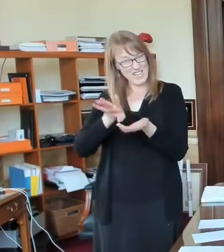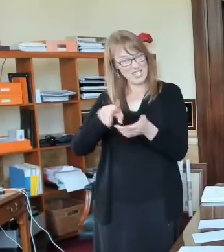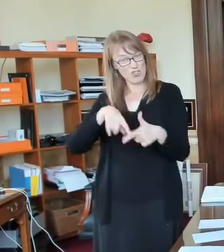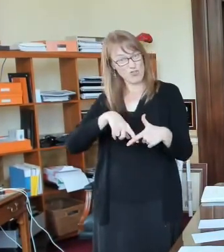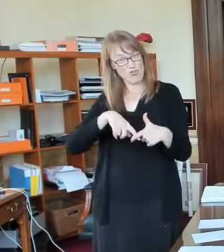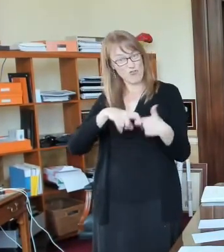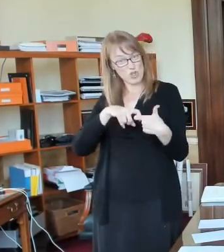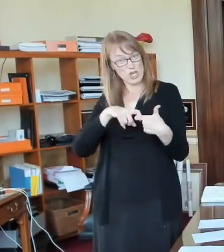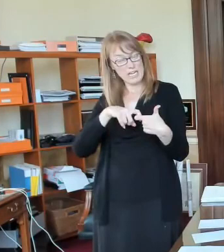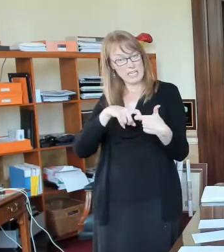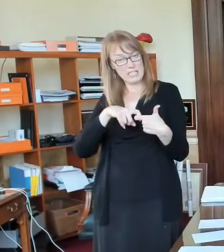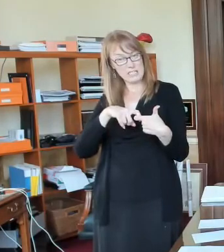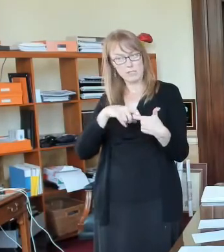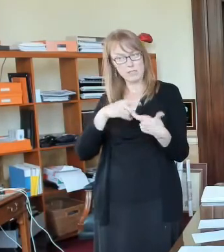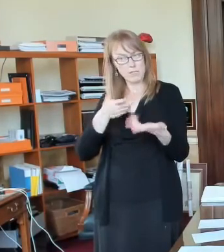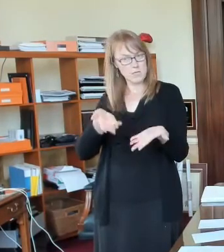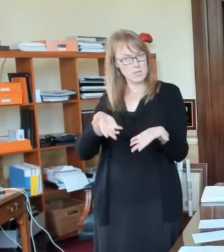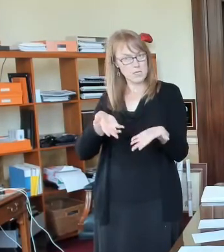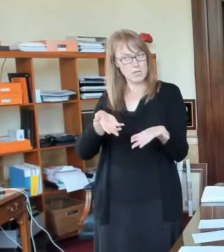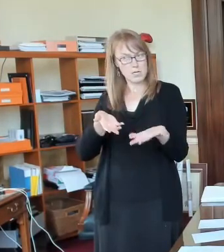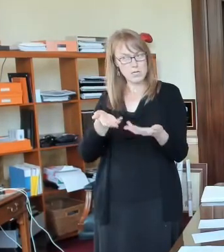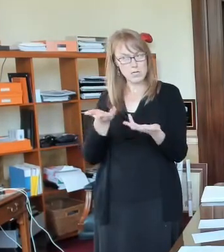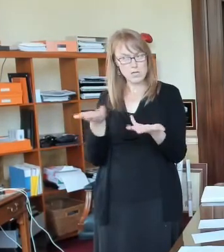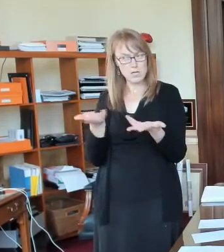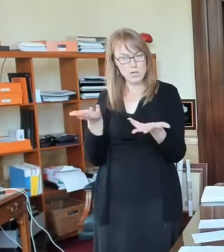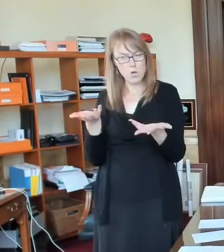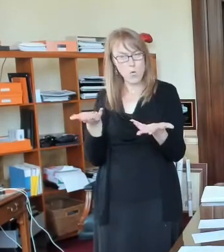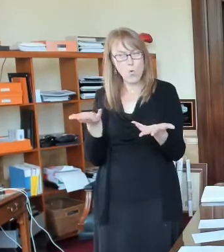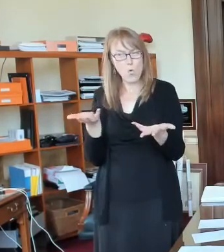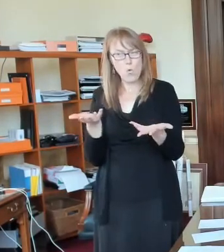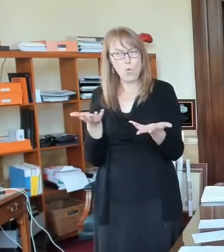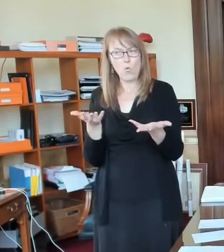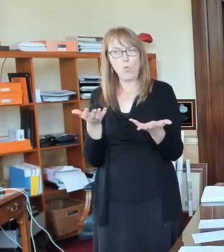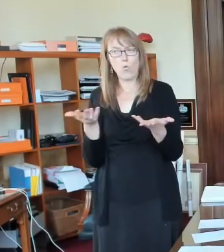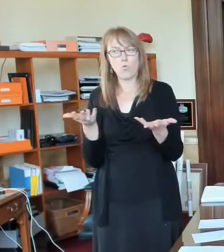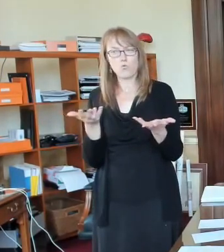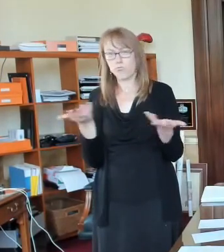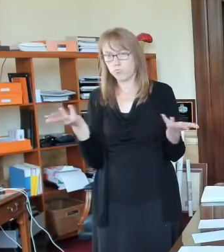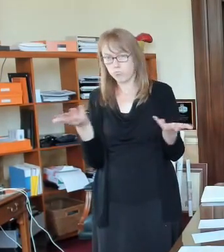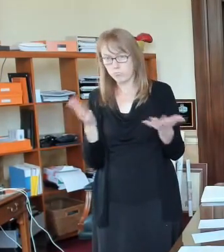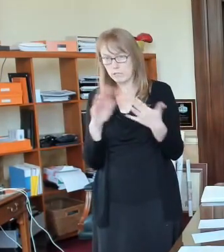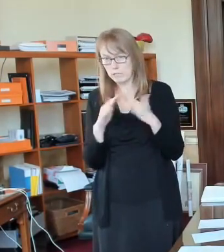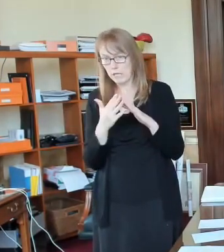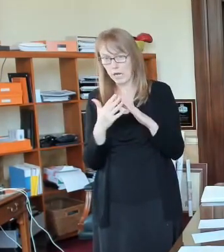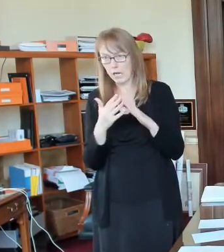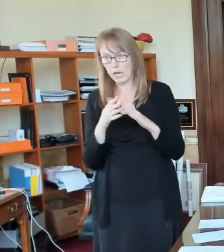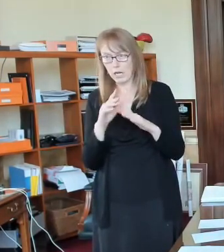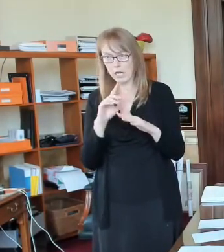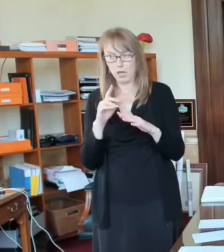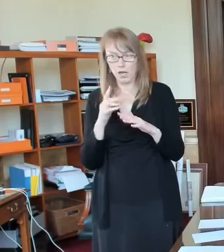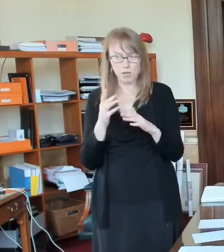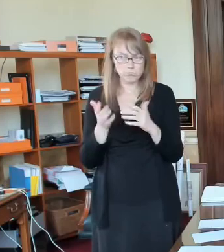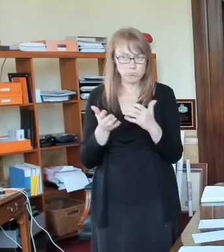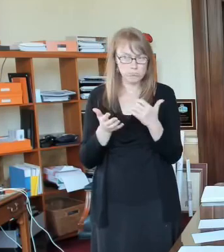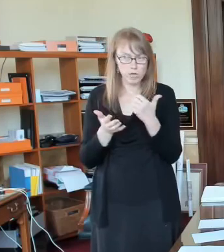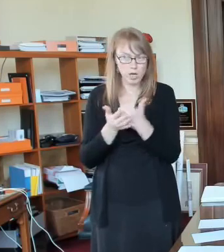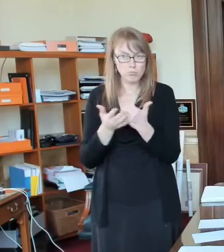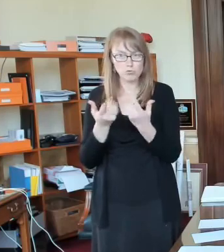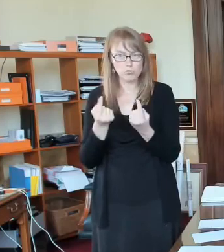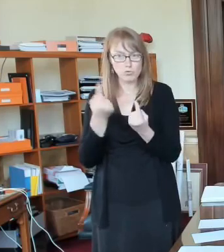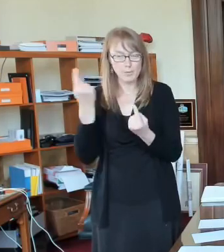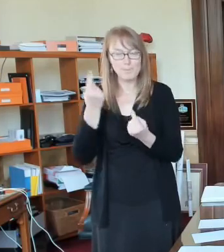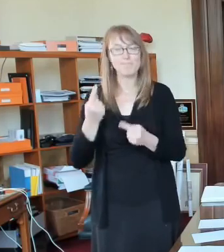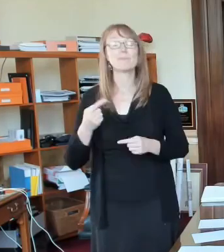not something that the city gets to decide. It is the circuit court, and the judges decide that. And you might